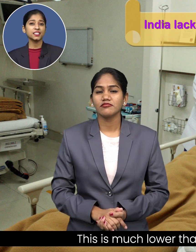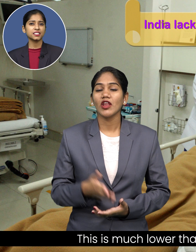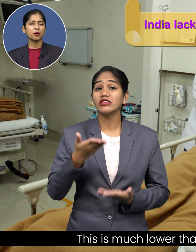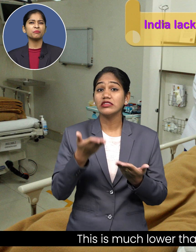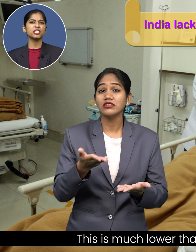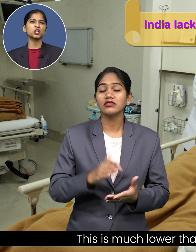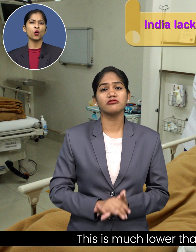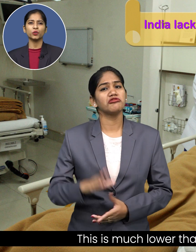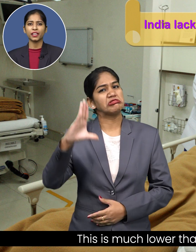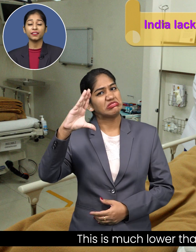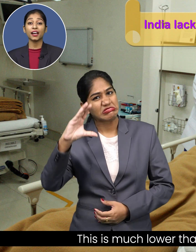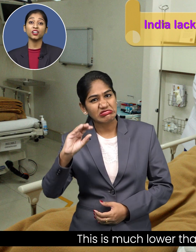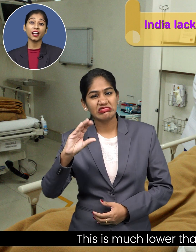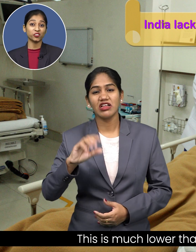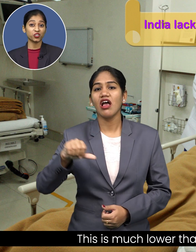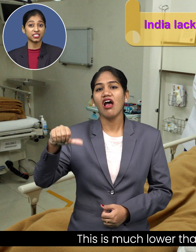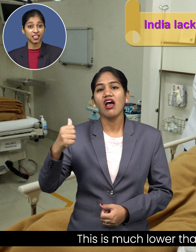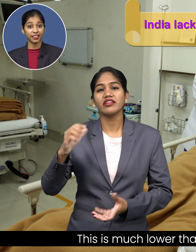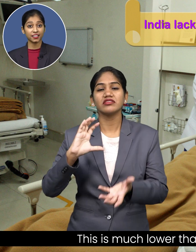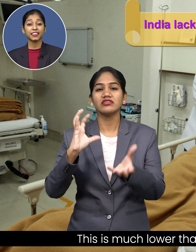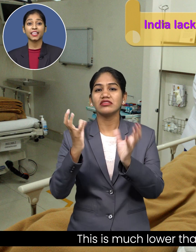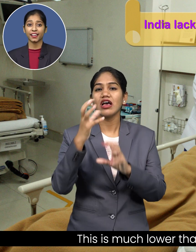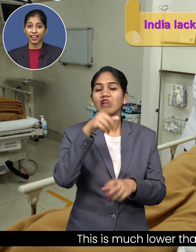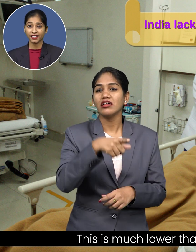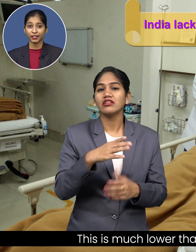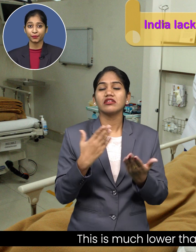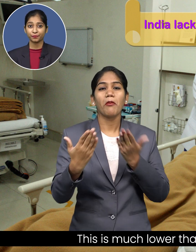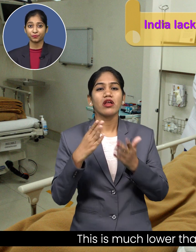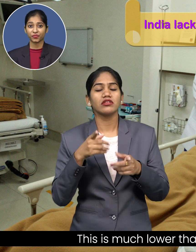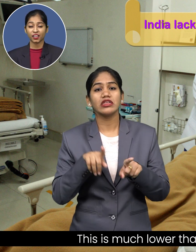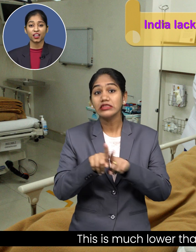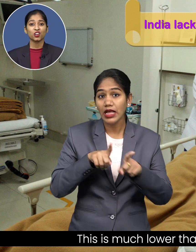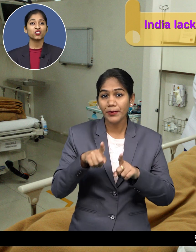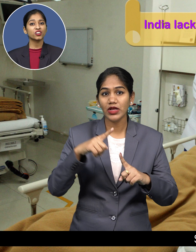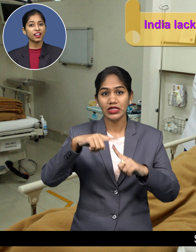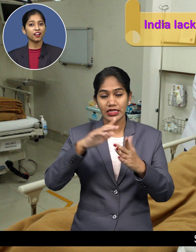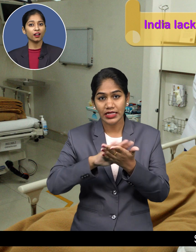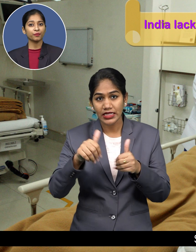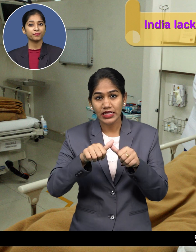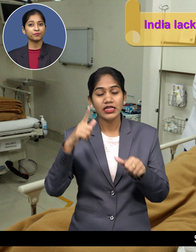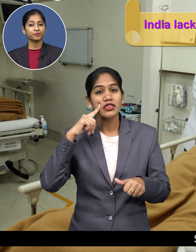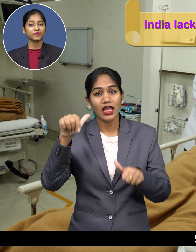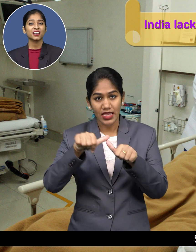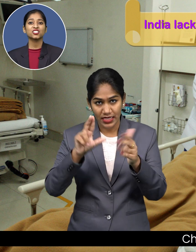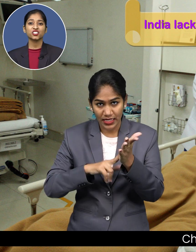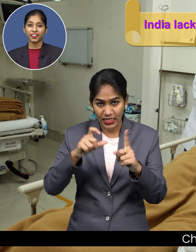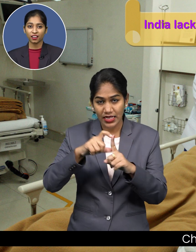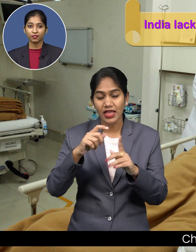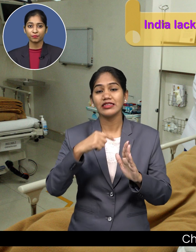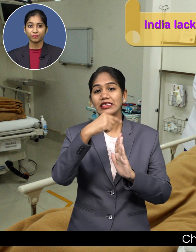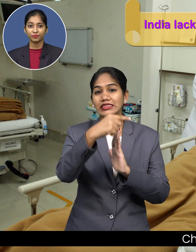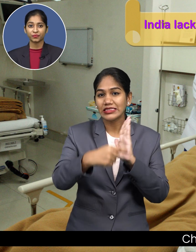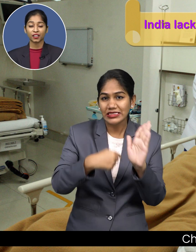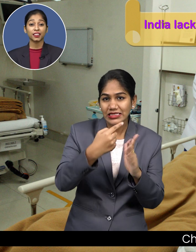This is much lower than other countries like Thailand, Sri Lanka,